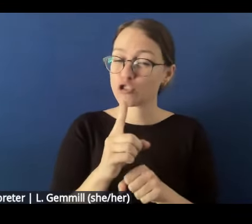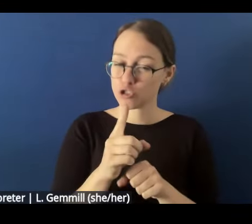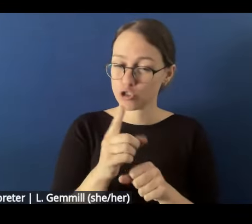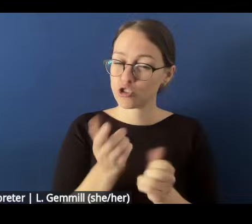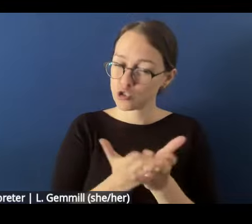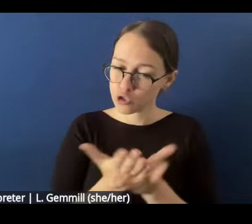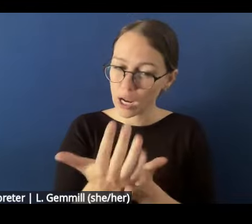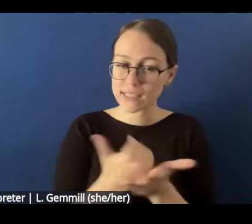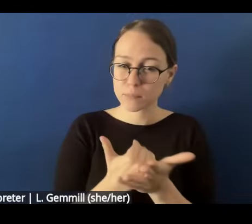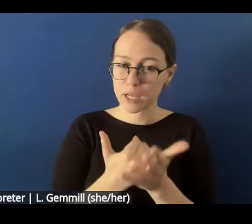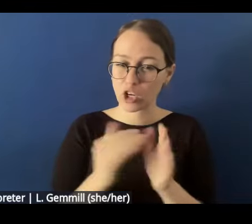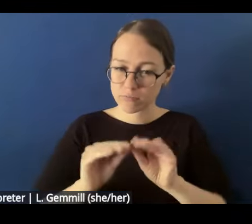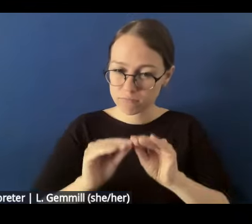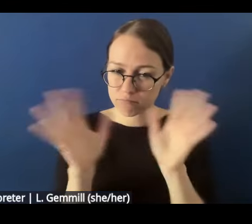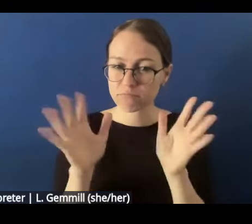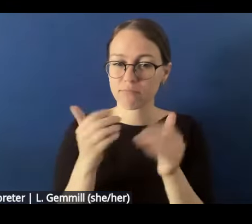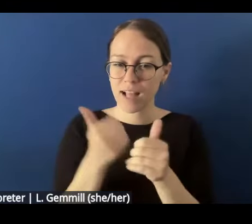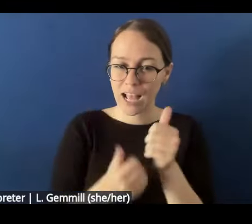by the same rules.